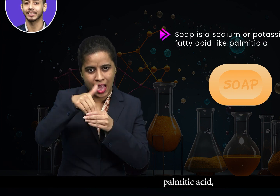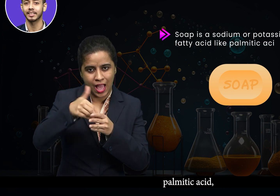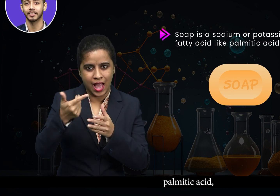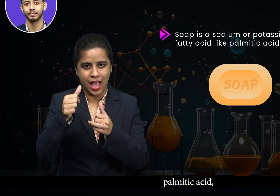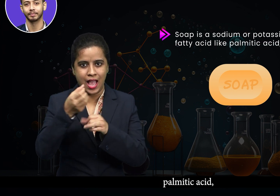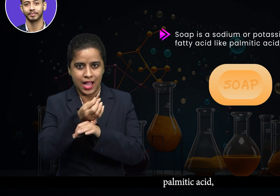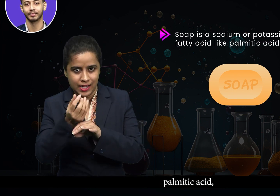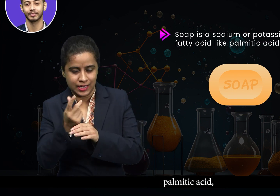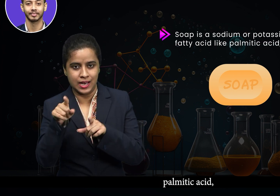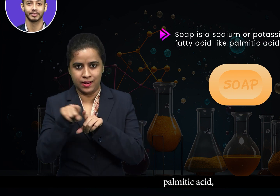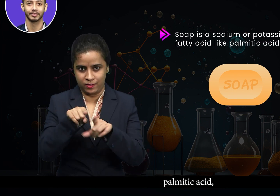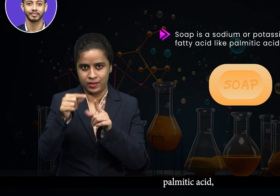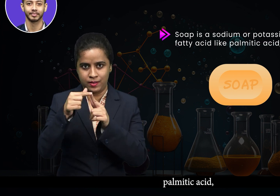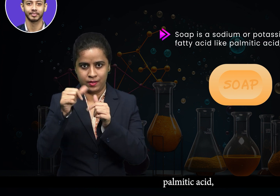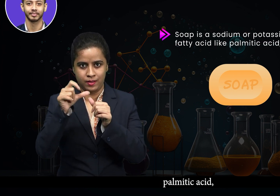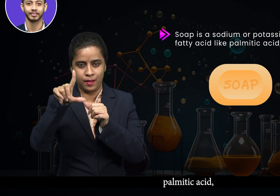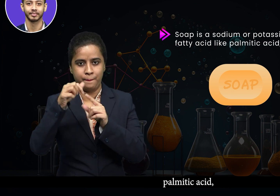palmitic acid,